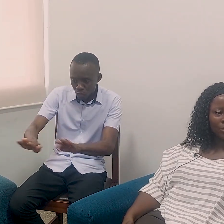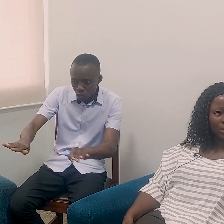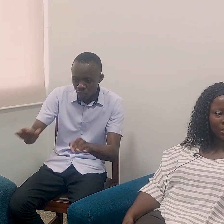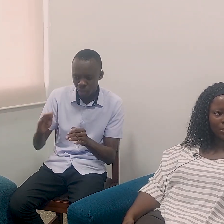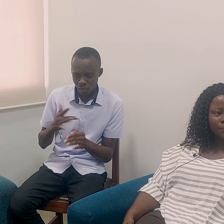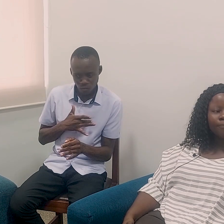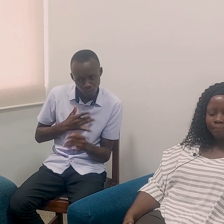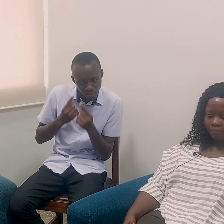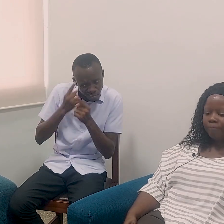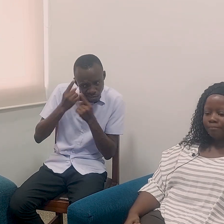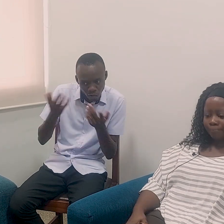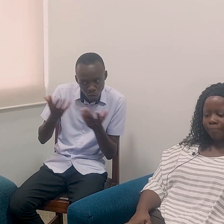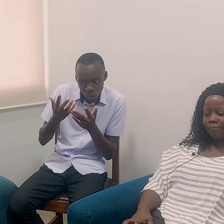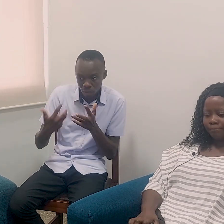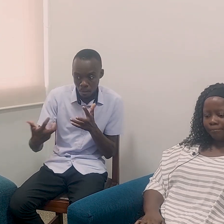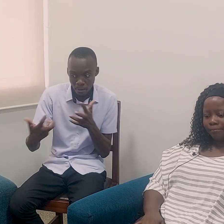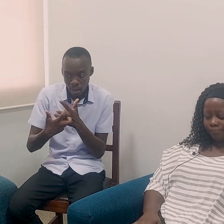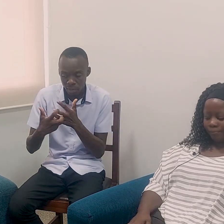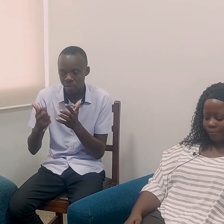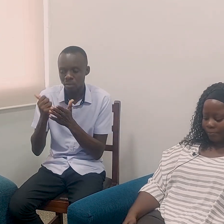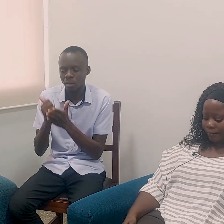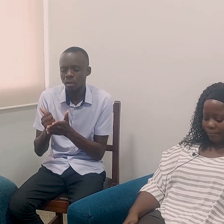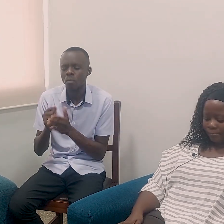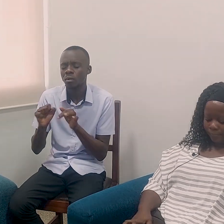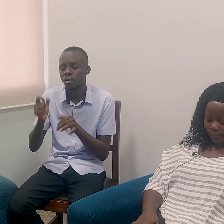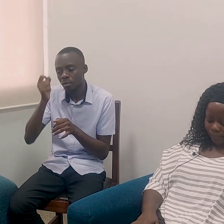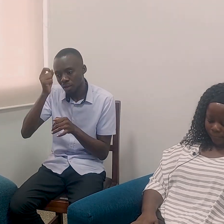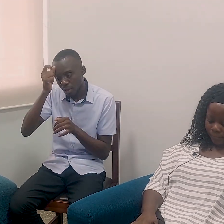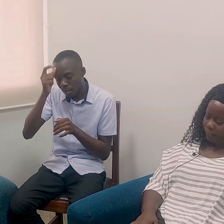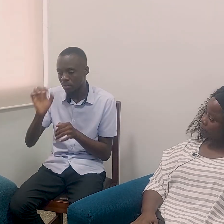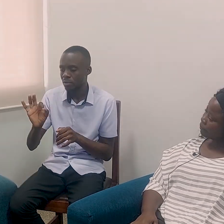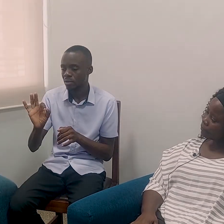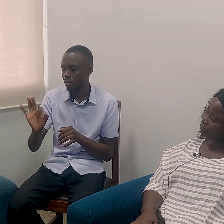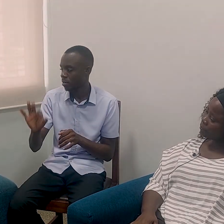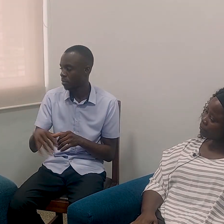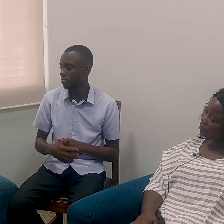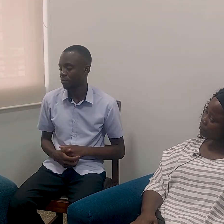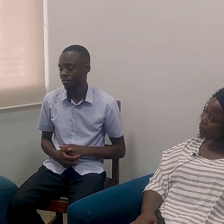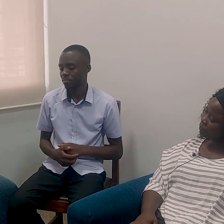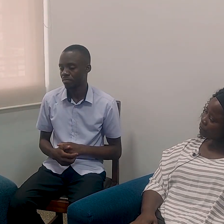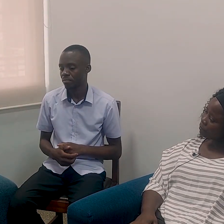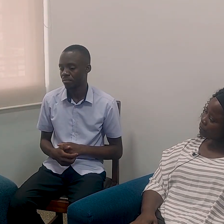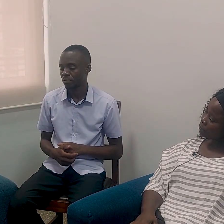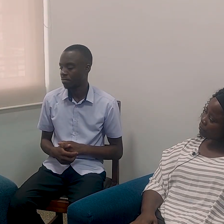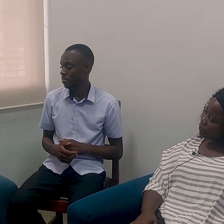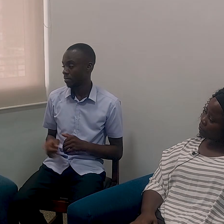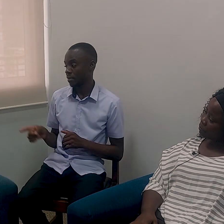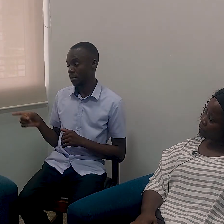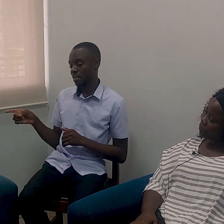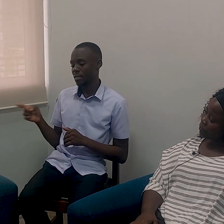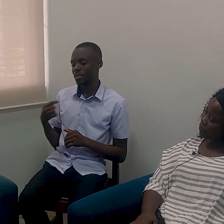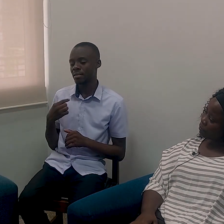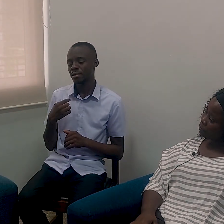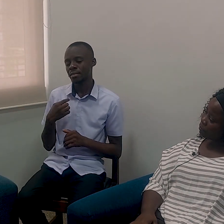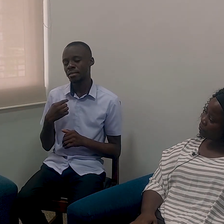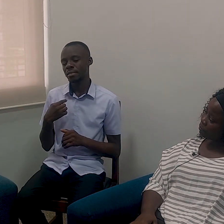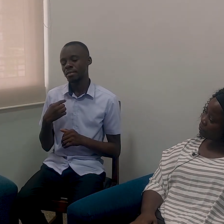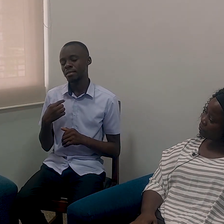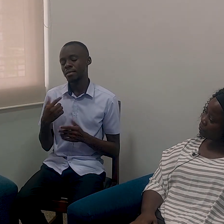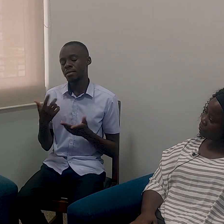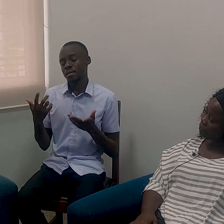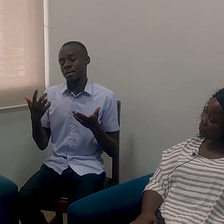their concerns. Thank you so much. Would you also like to share? The only thing I'd like to add to that is, I think the question was